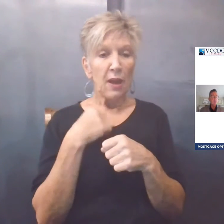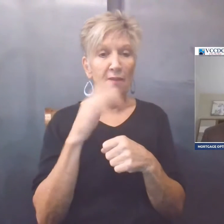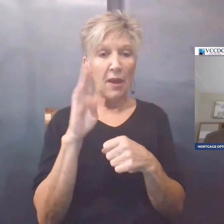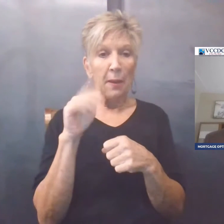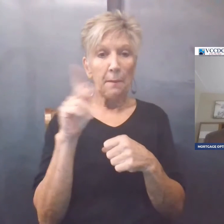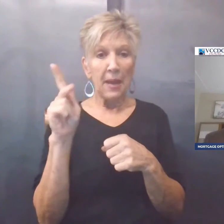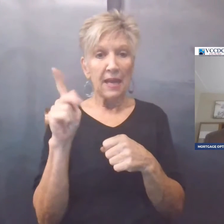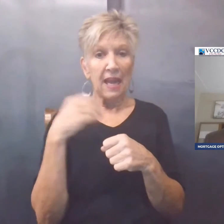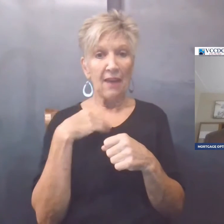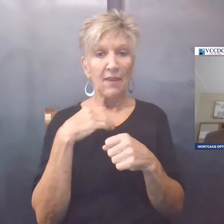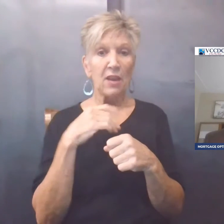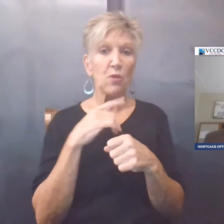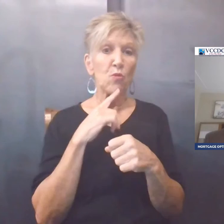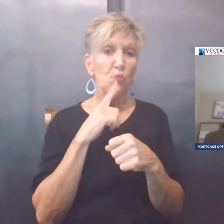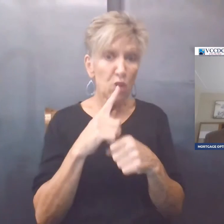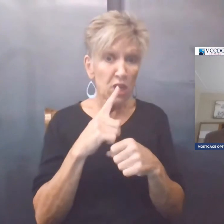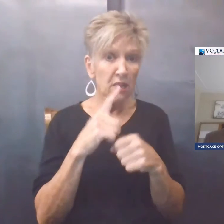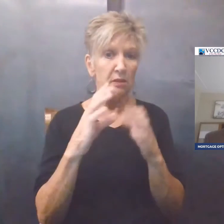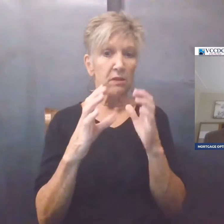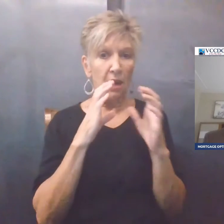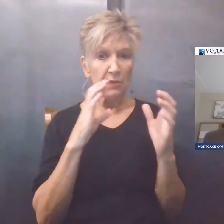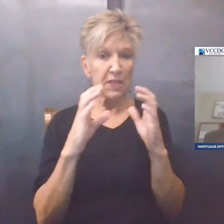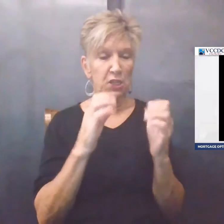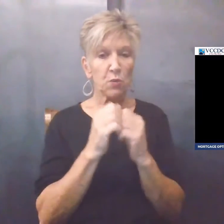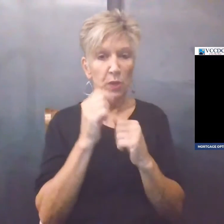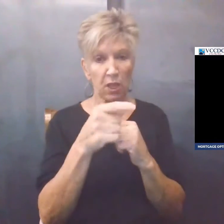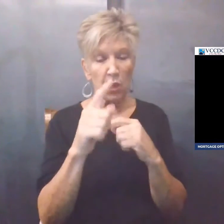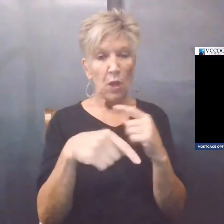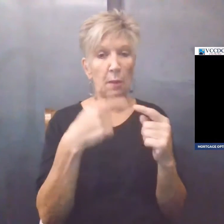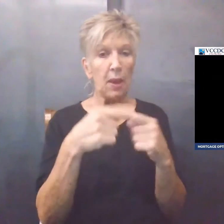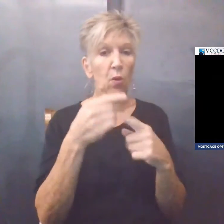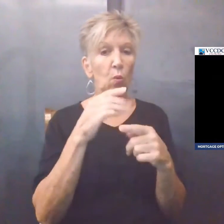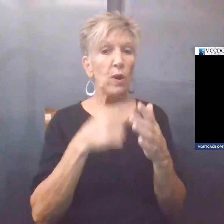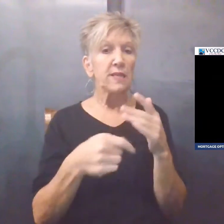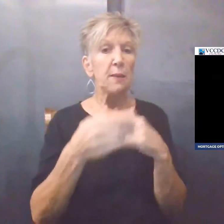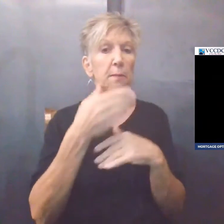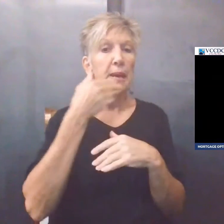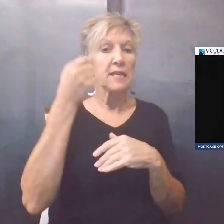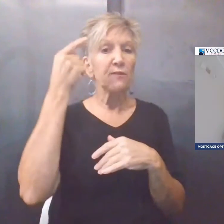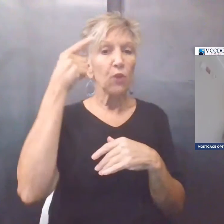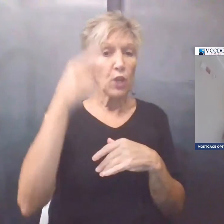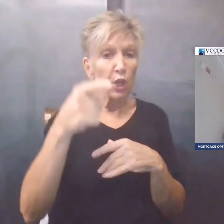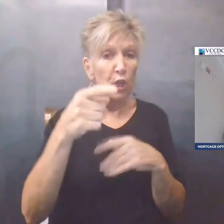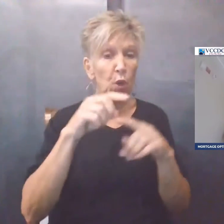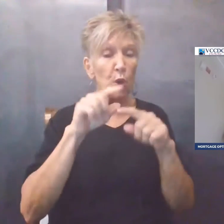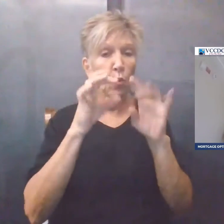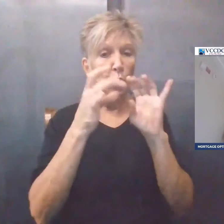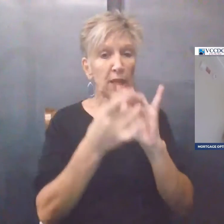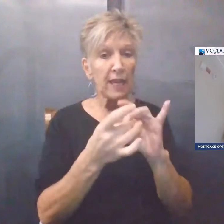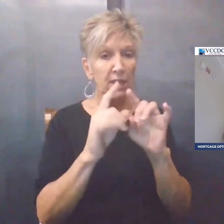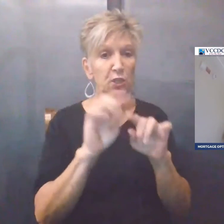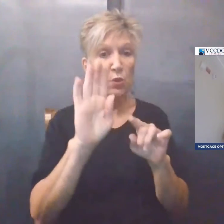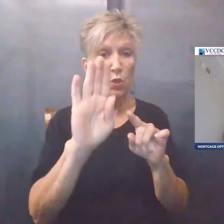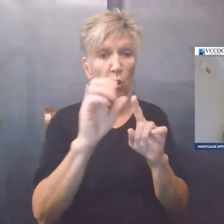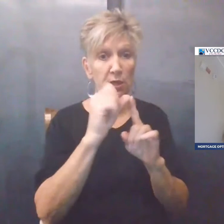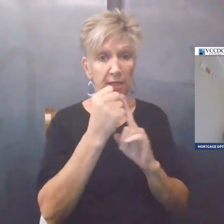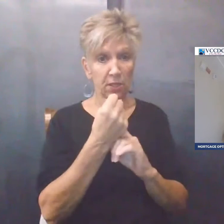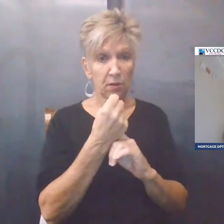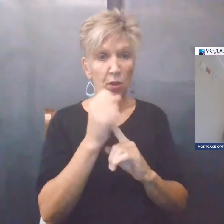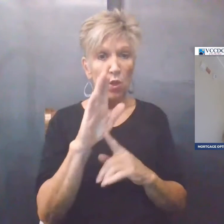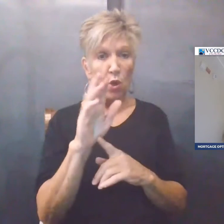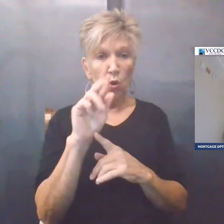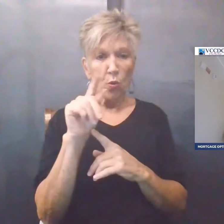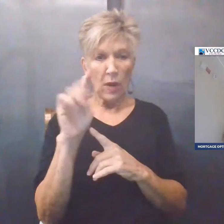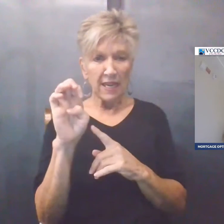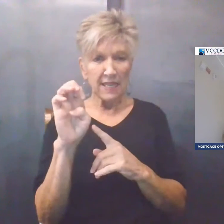dynamic conversation with you about what is best for you based on your scenario. What do your rates look like? What's the payment look